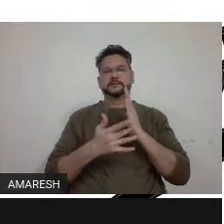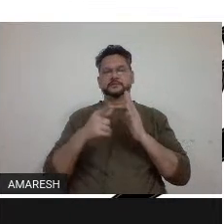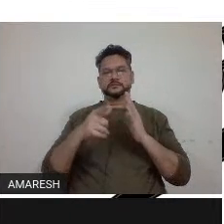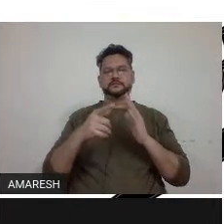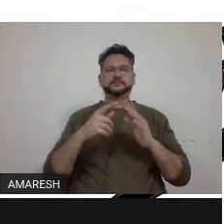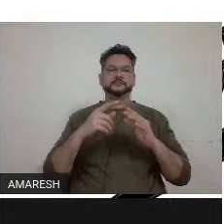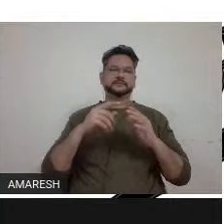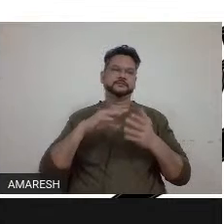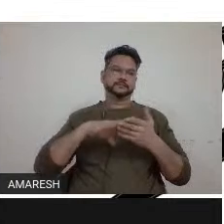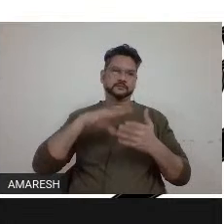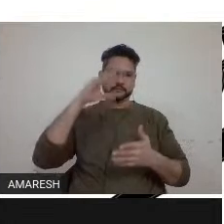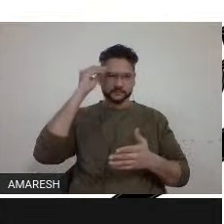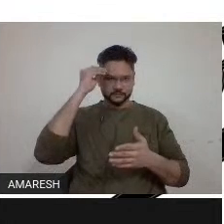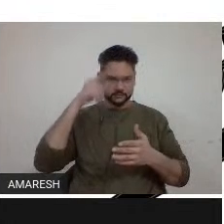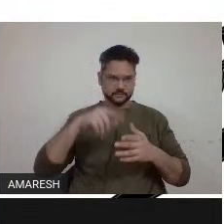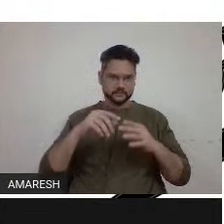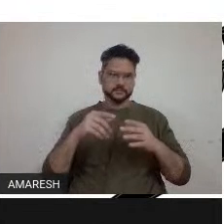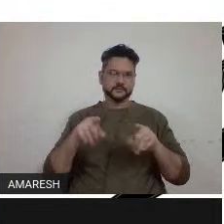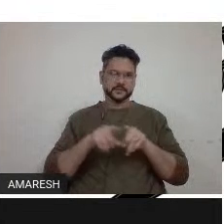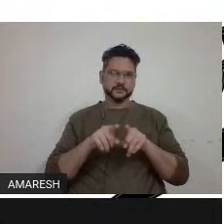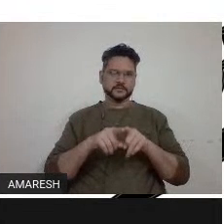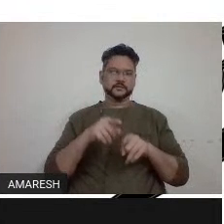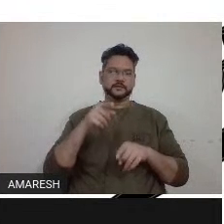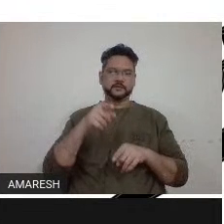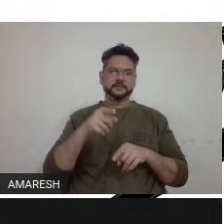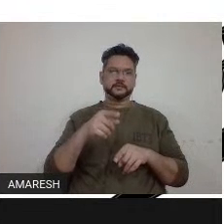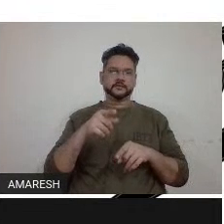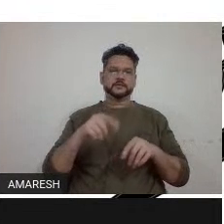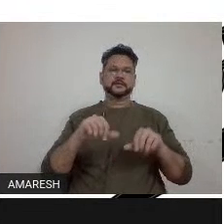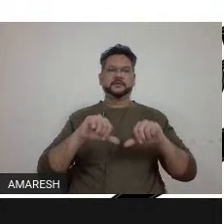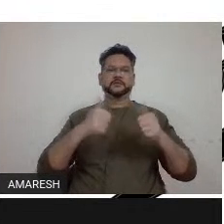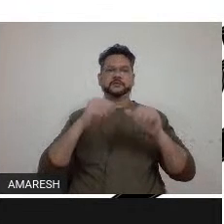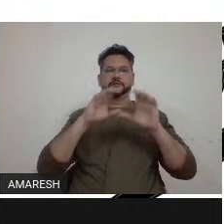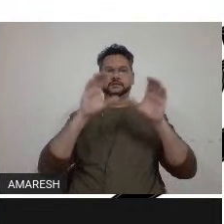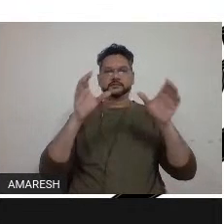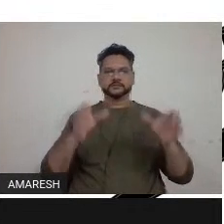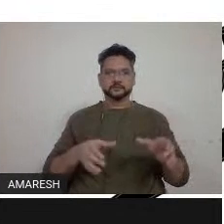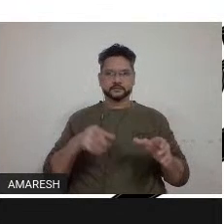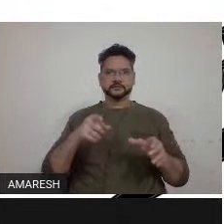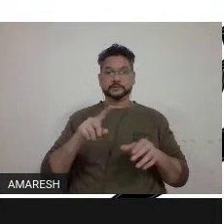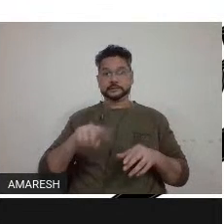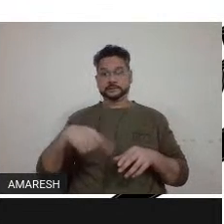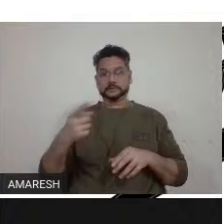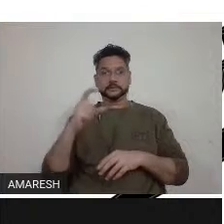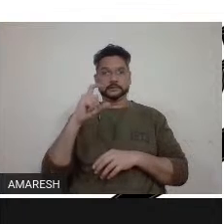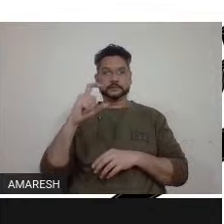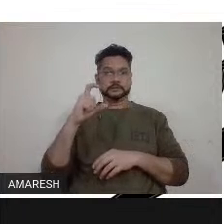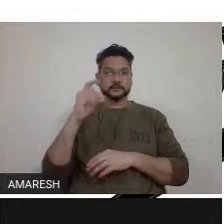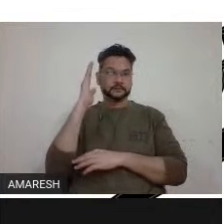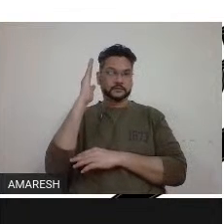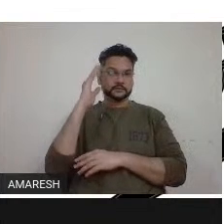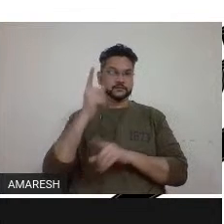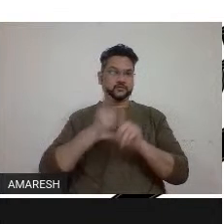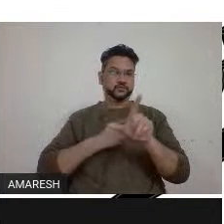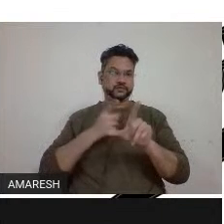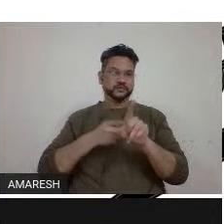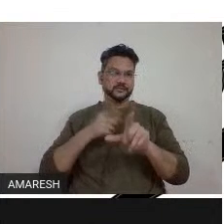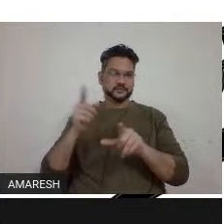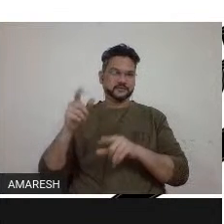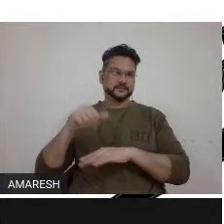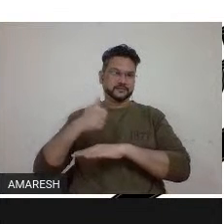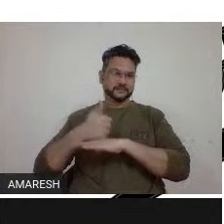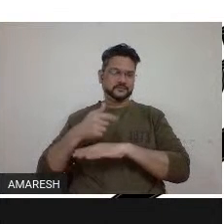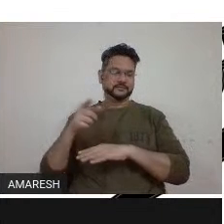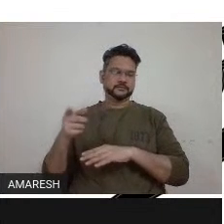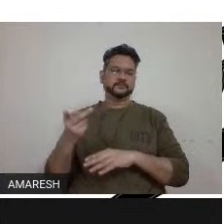Academy, right? So the next speaker, Chaitanya, who runs Uniki, and the Uniki and Winminia Foundation, we partnered,